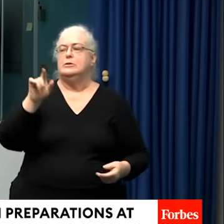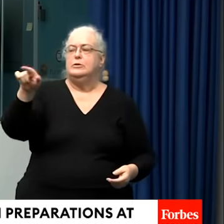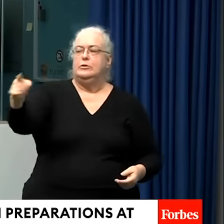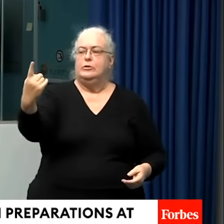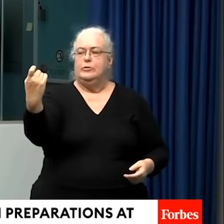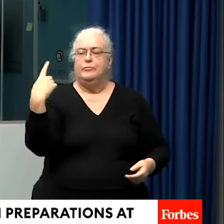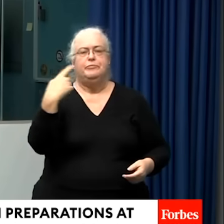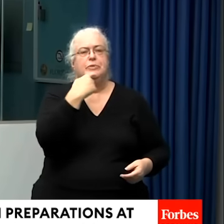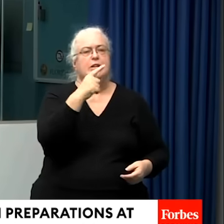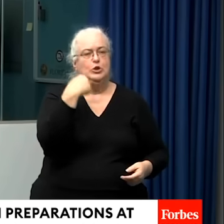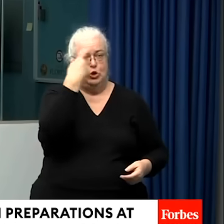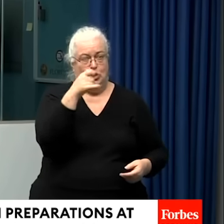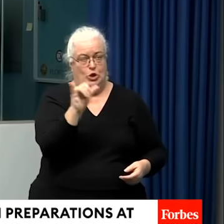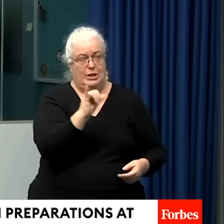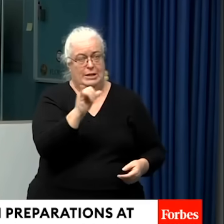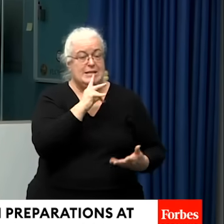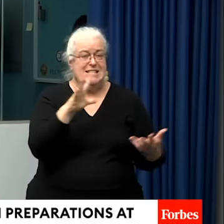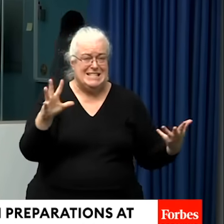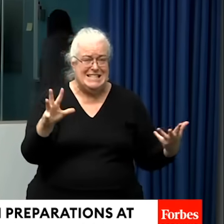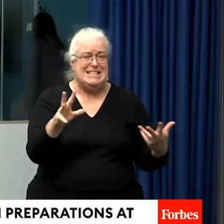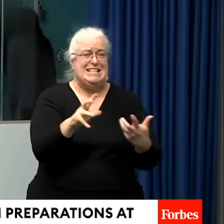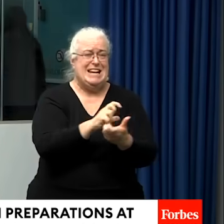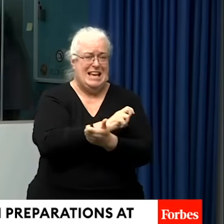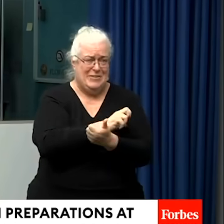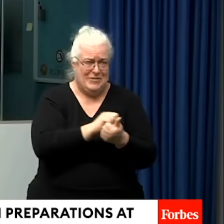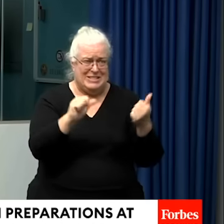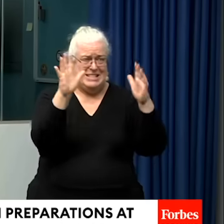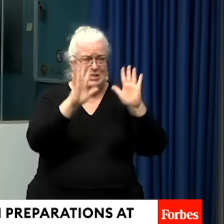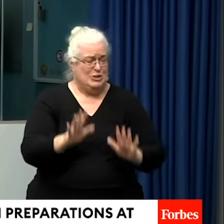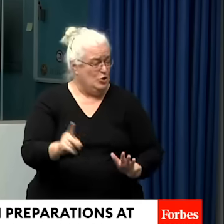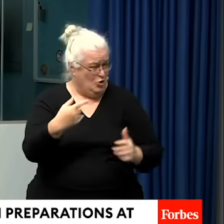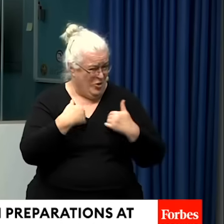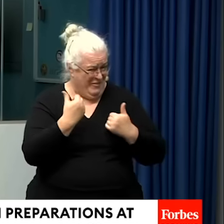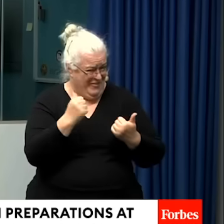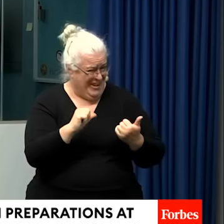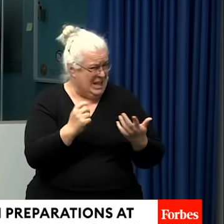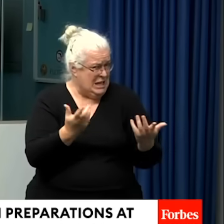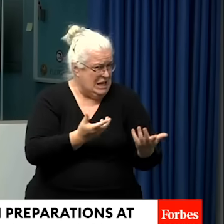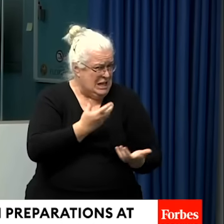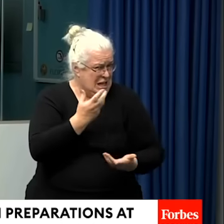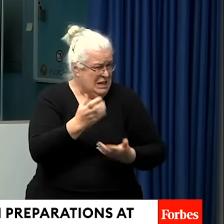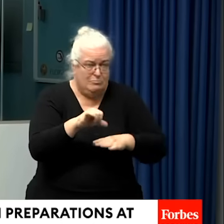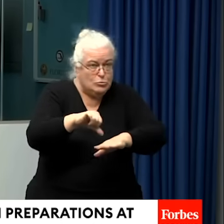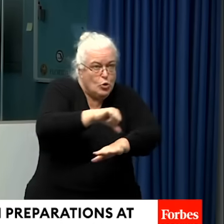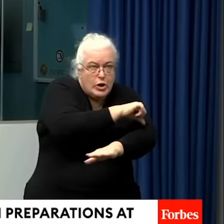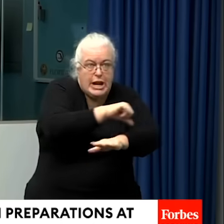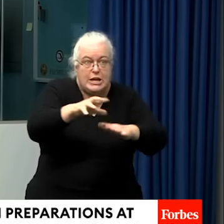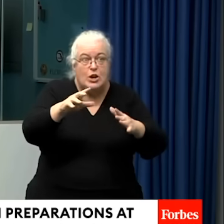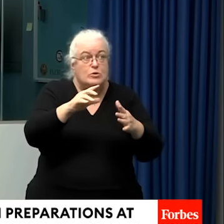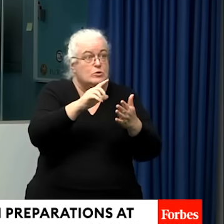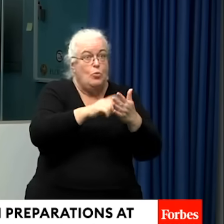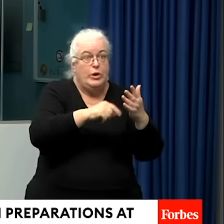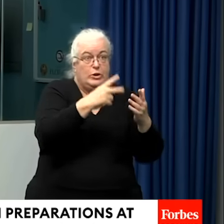some pictures. It looks like this was a pretty devastating storm system that moved through. Do you guys have any estimation as to how powerful these tornadoes were, or what kind of damage are you